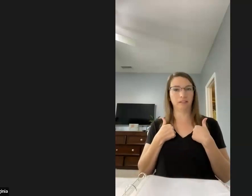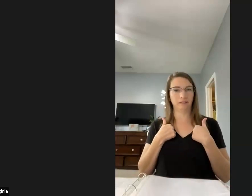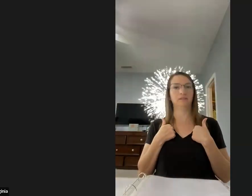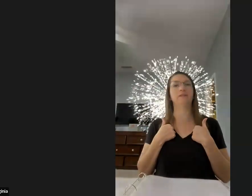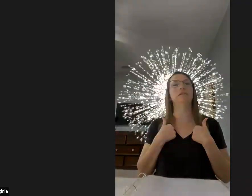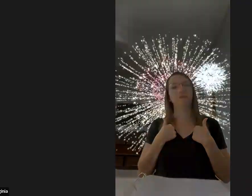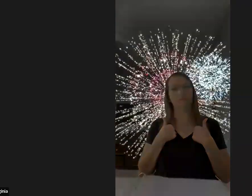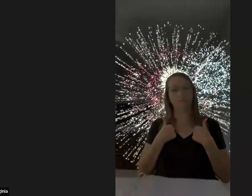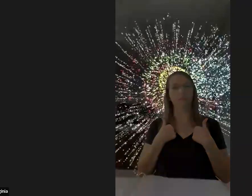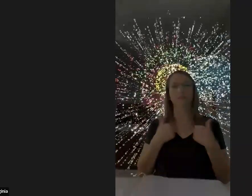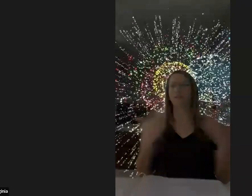nodding